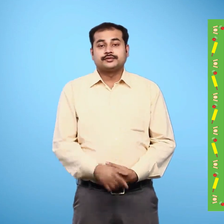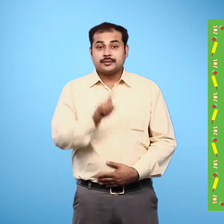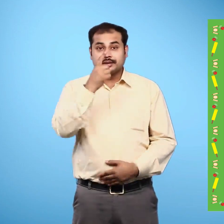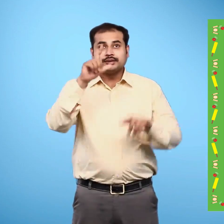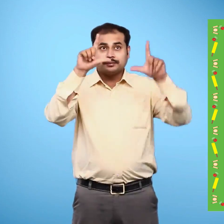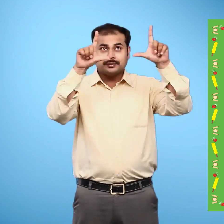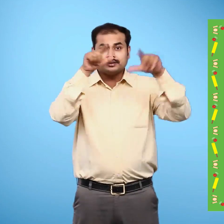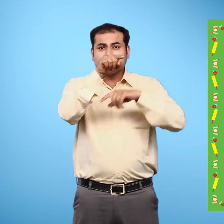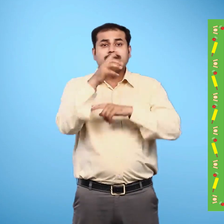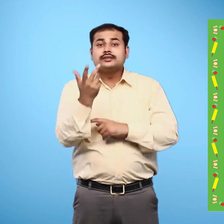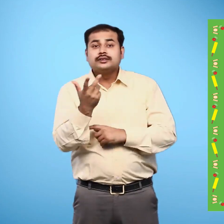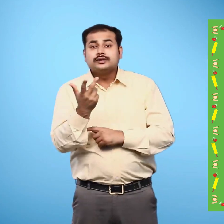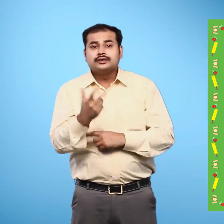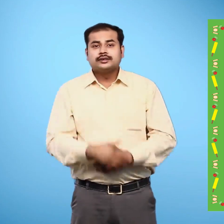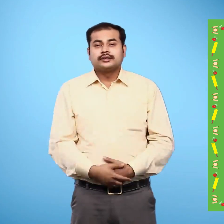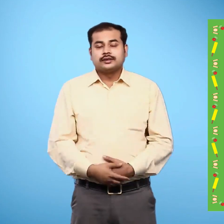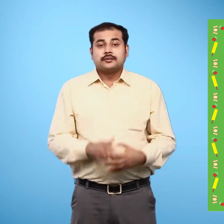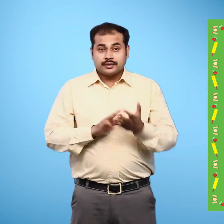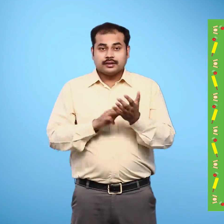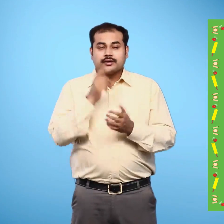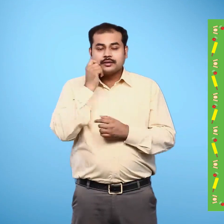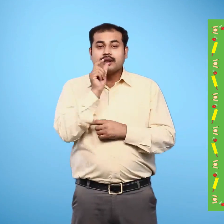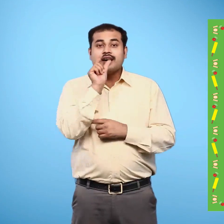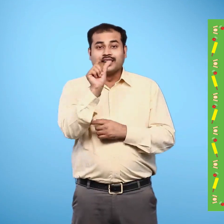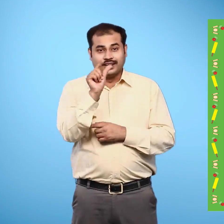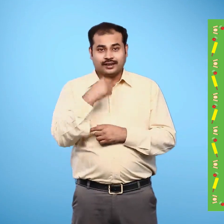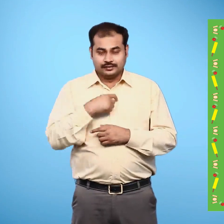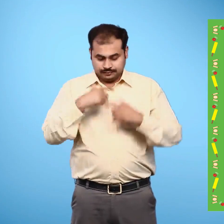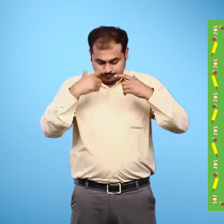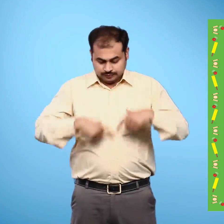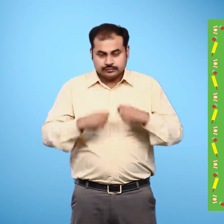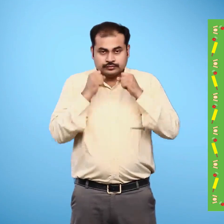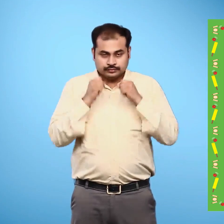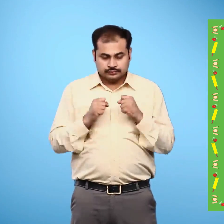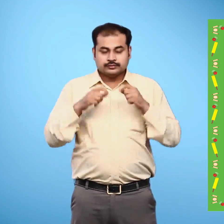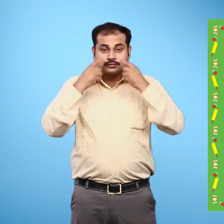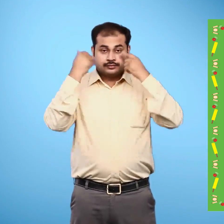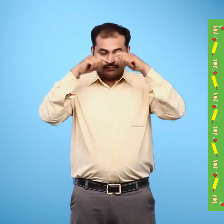The picture 1 shows Uncle Miku is sitting with his eyes closed.